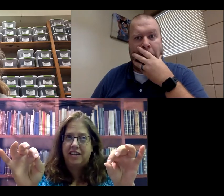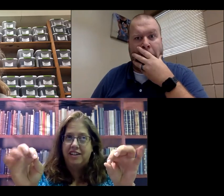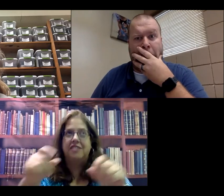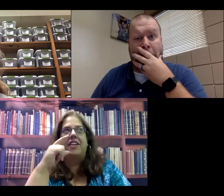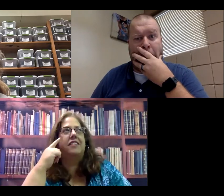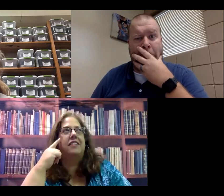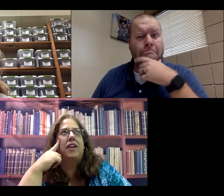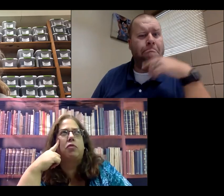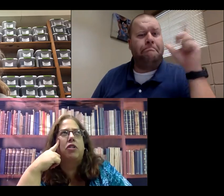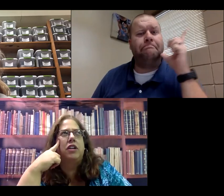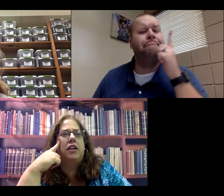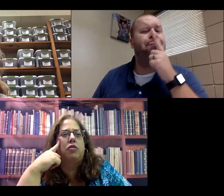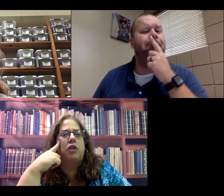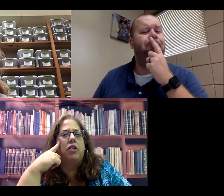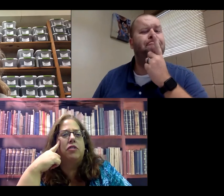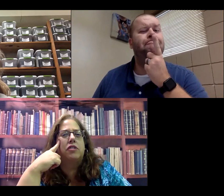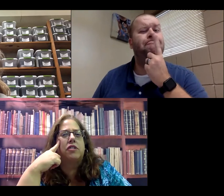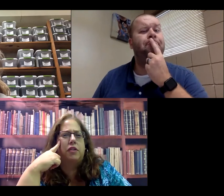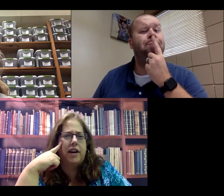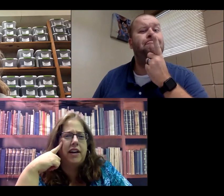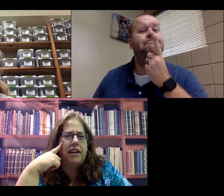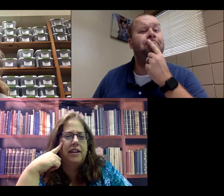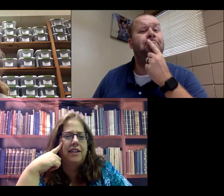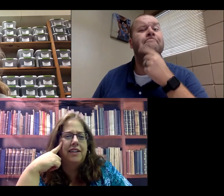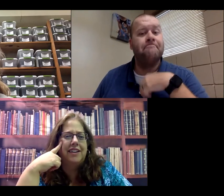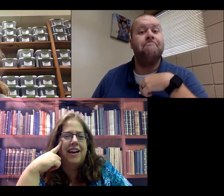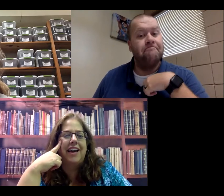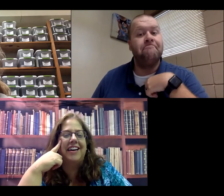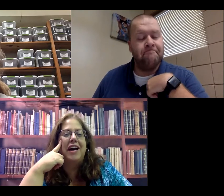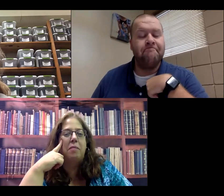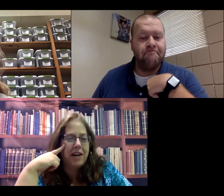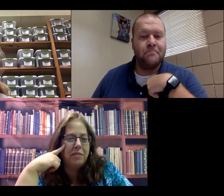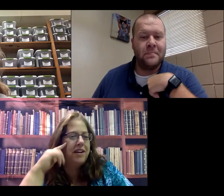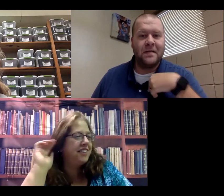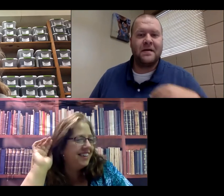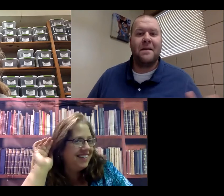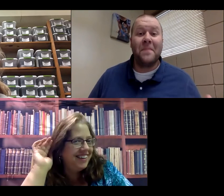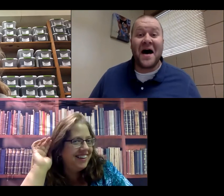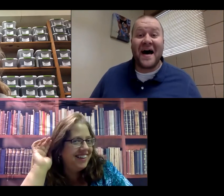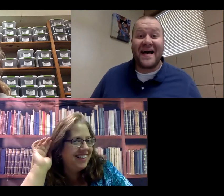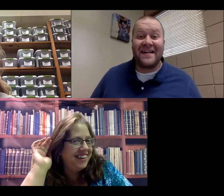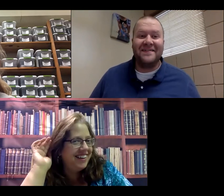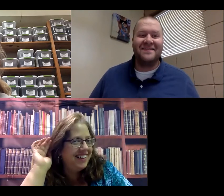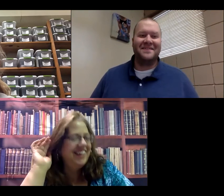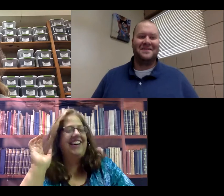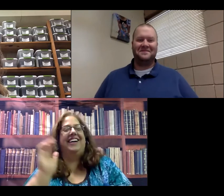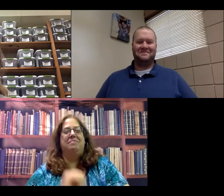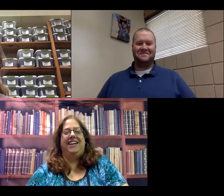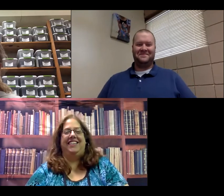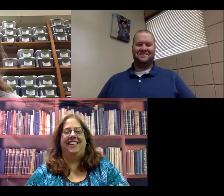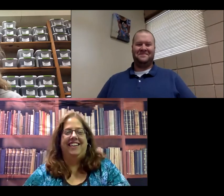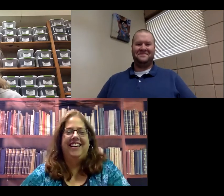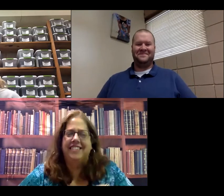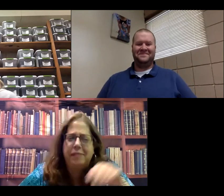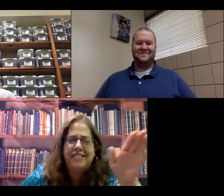okay? So think of something really gross. You ready? Okay, peanut butter. Mud!